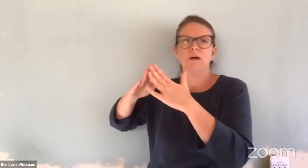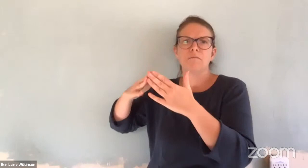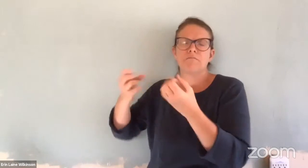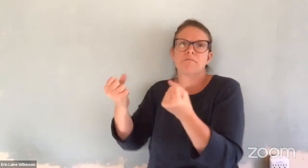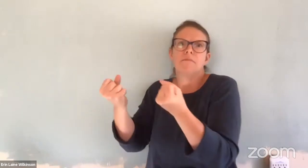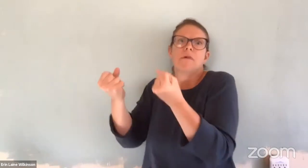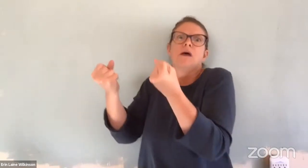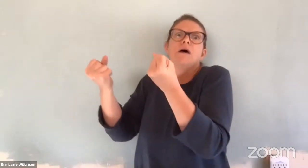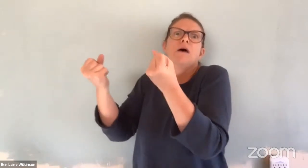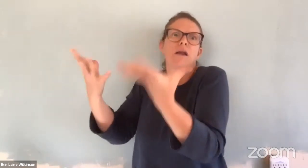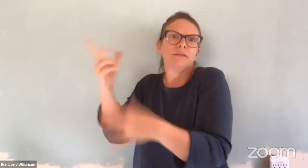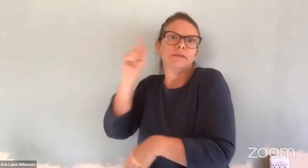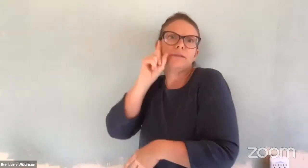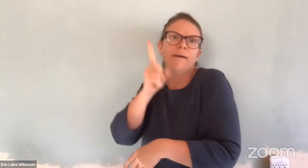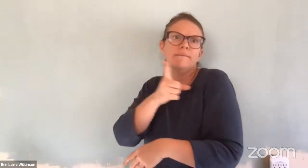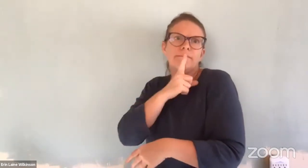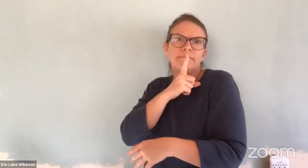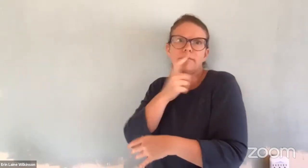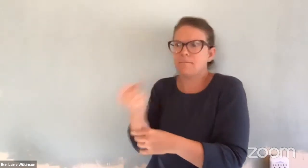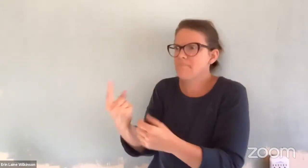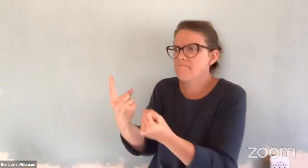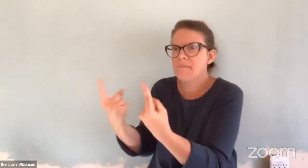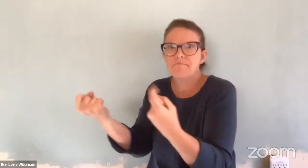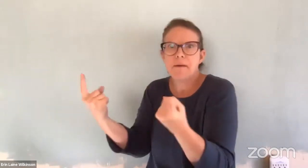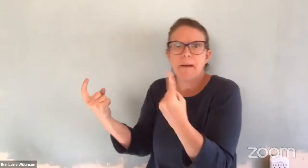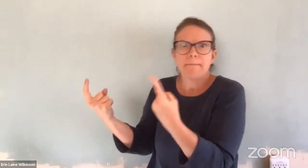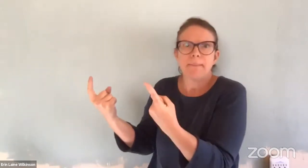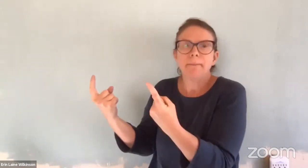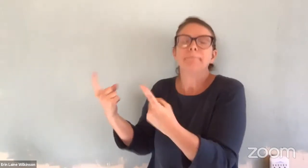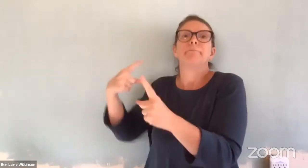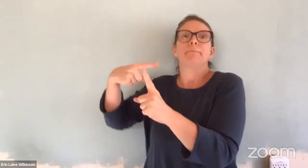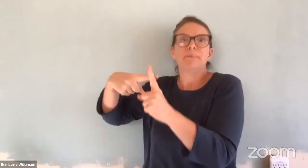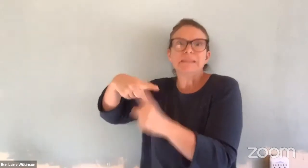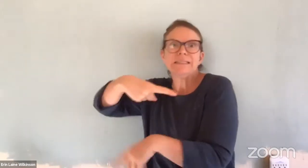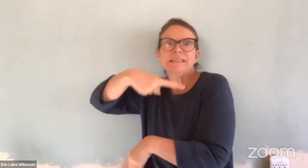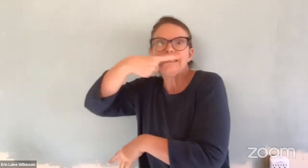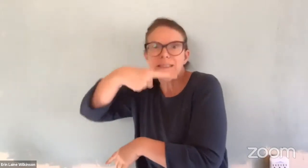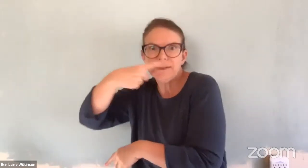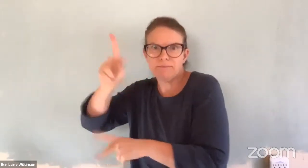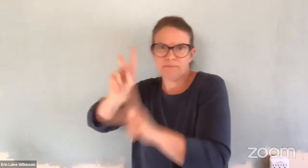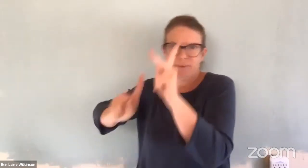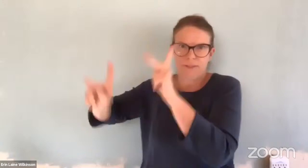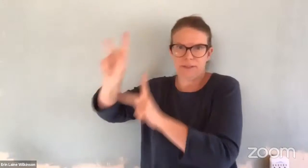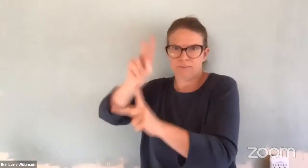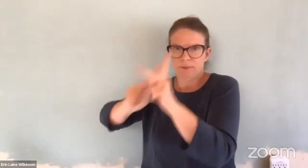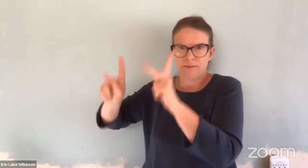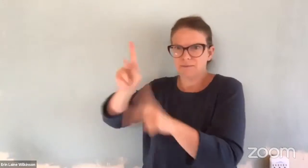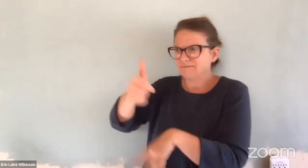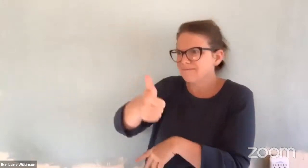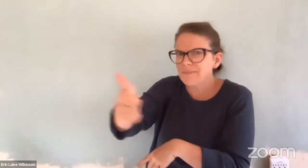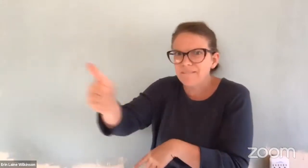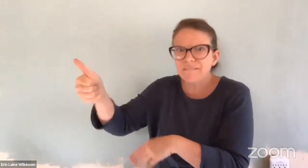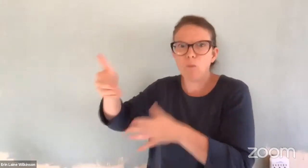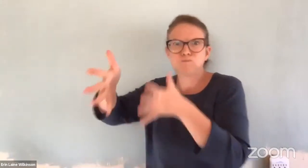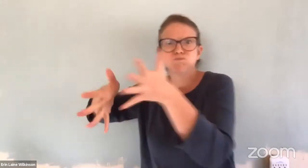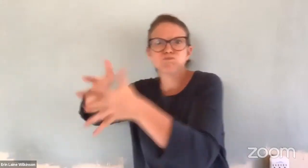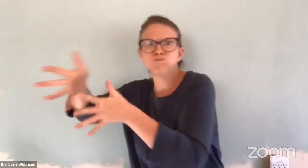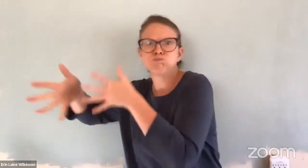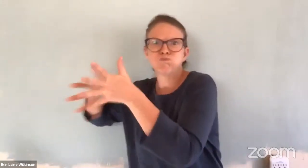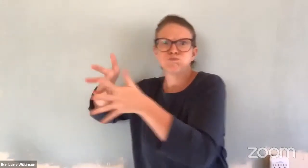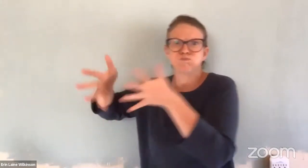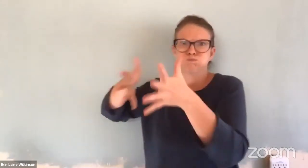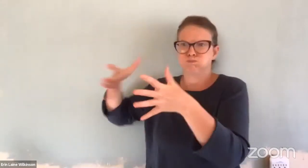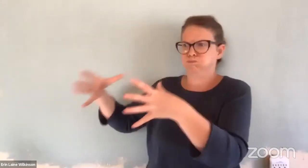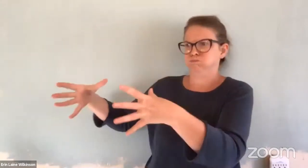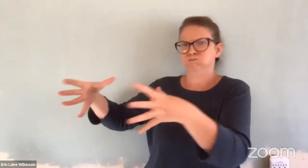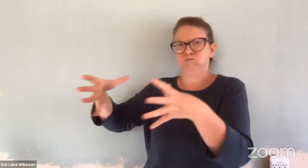And within this type of indigenous sign language, you have sort of a high incidence of deafness. There's also a large